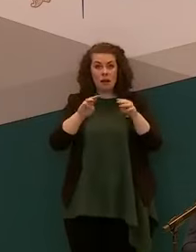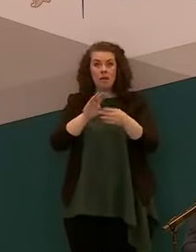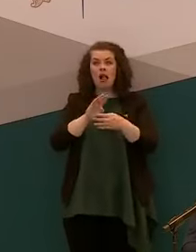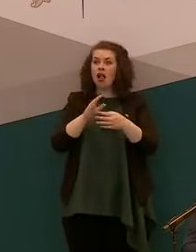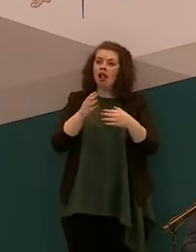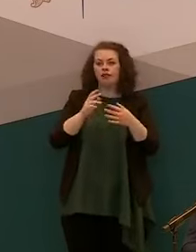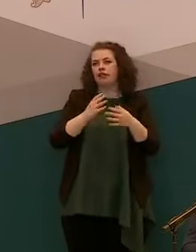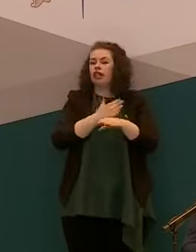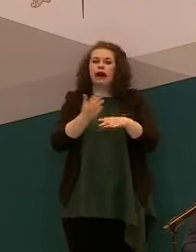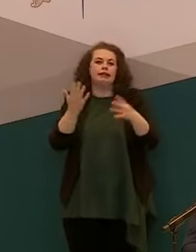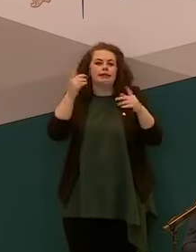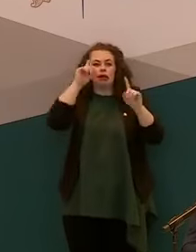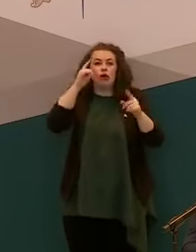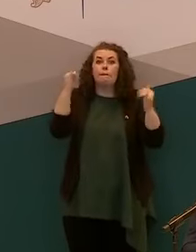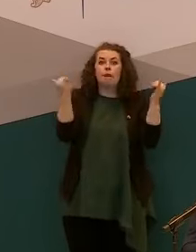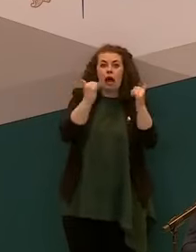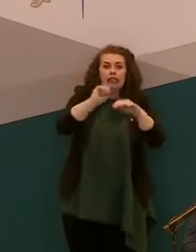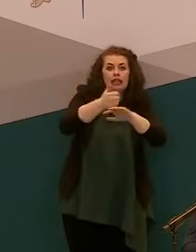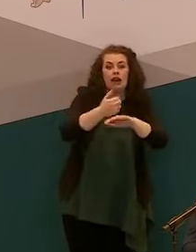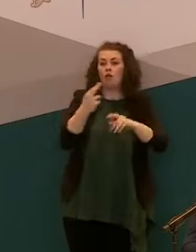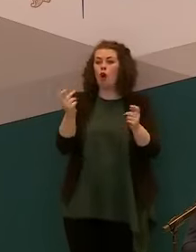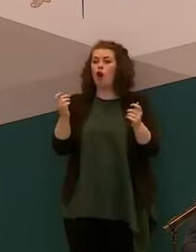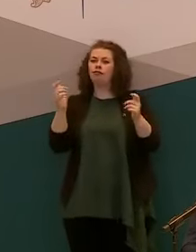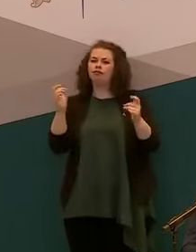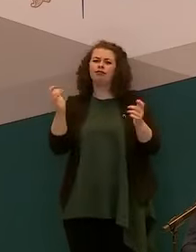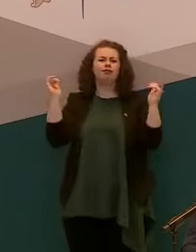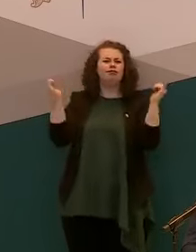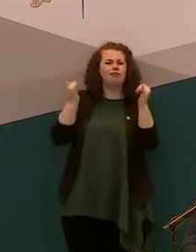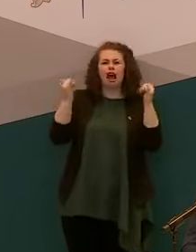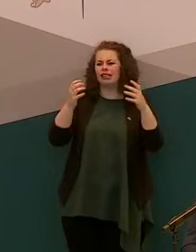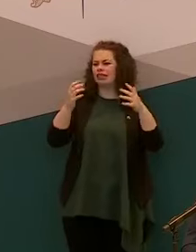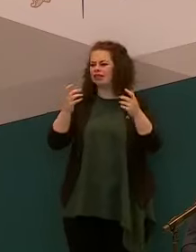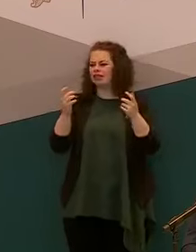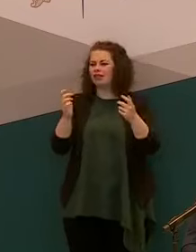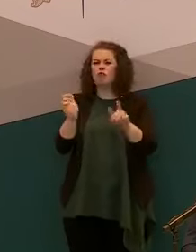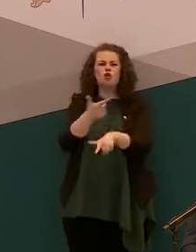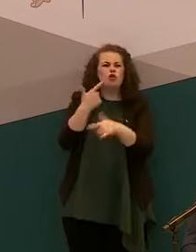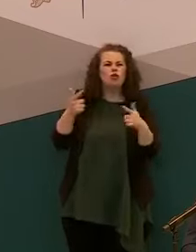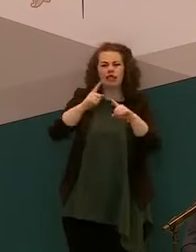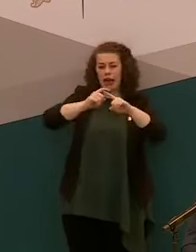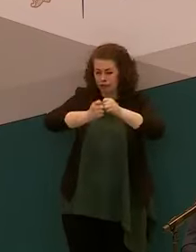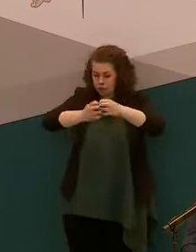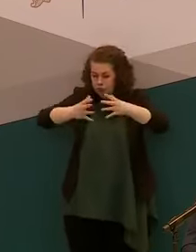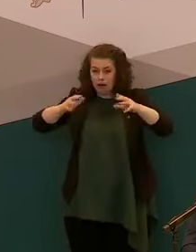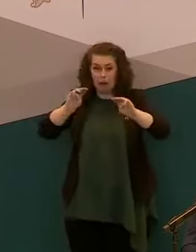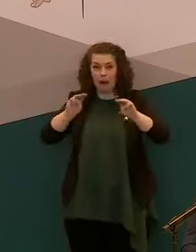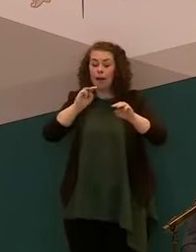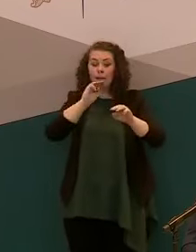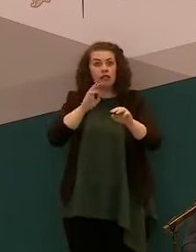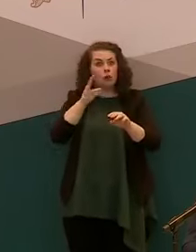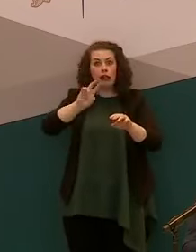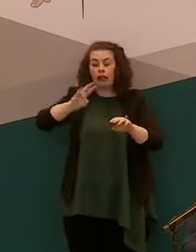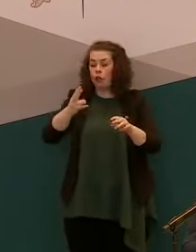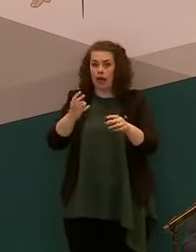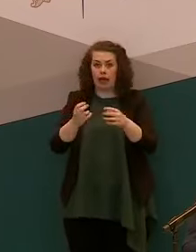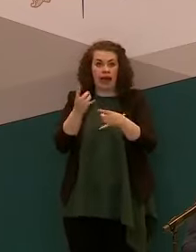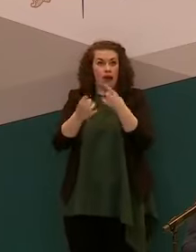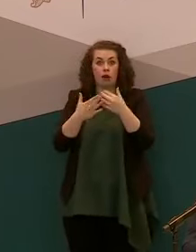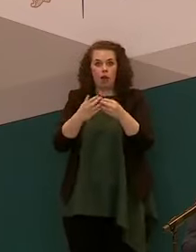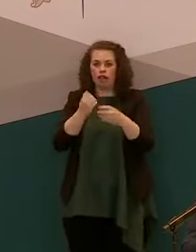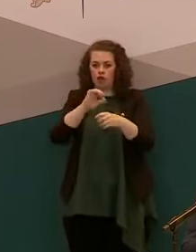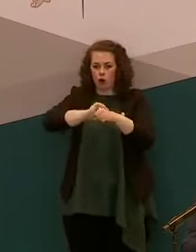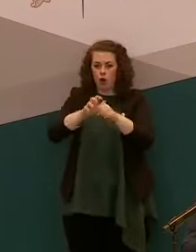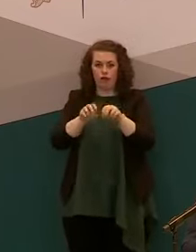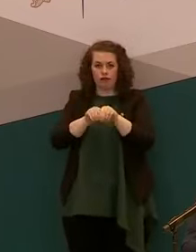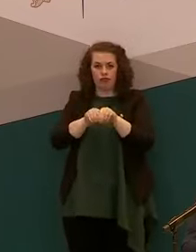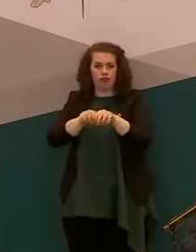organise parties and concerts and get-togethers and so on, we will very quickly move back into a situation where that R number jumps right